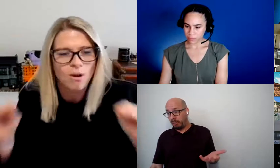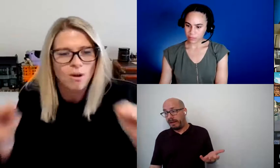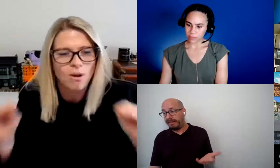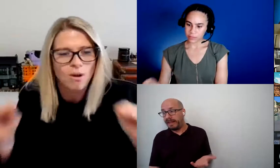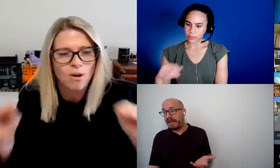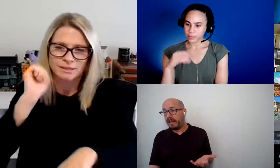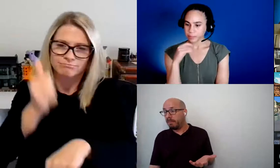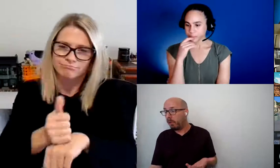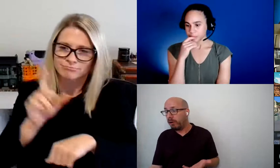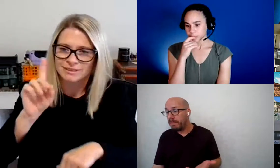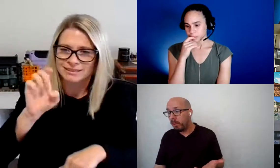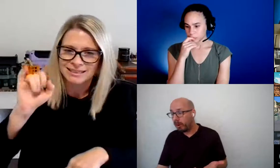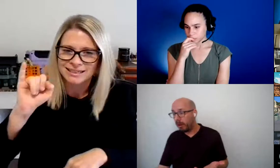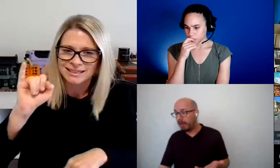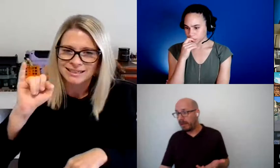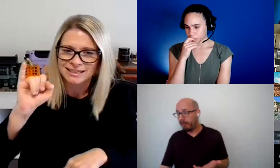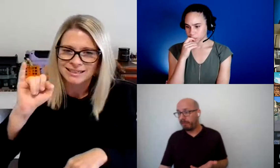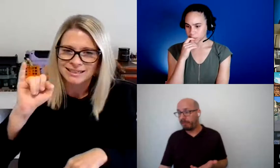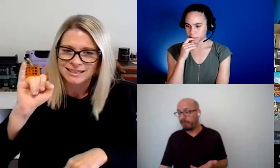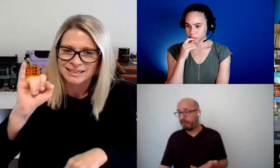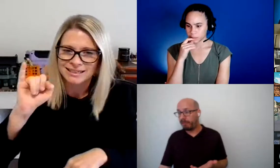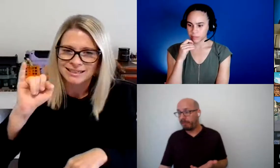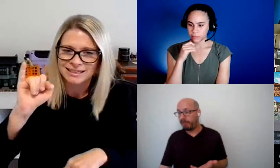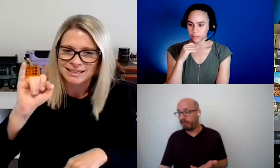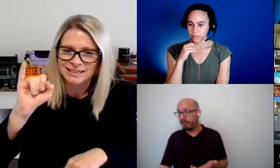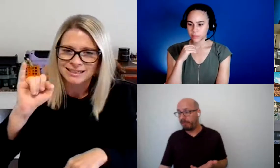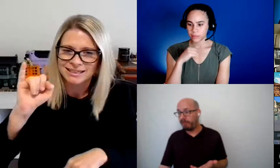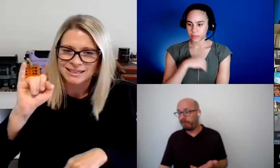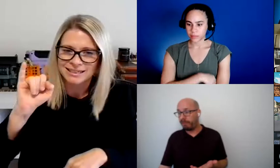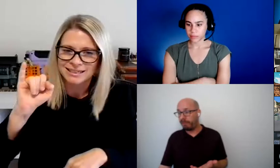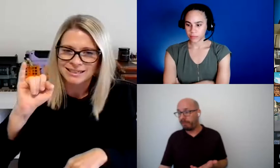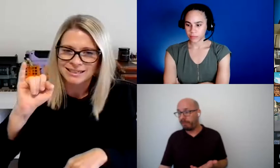So, we see more and more companies forming DEI goals,